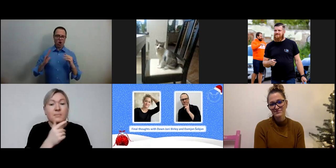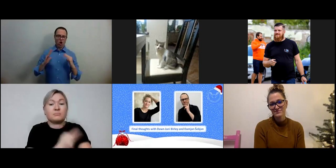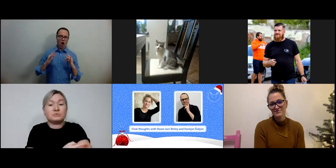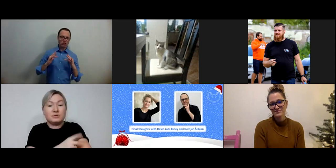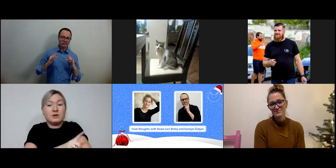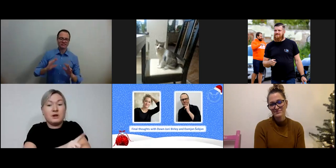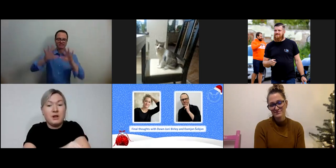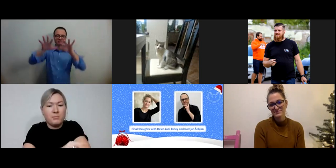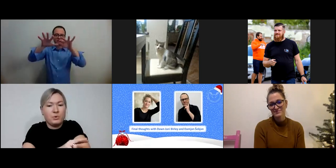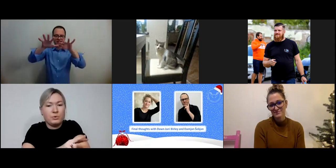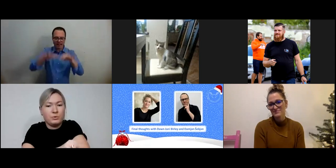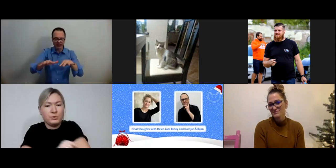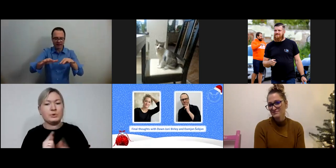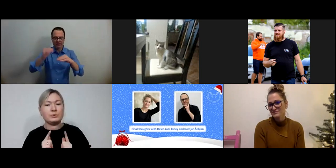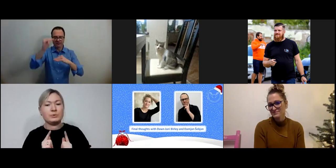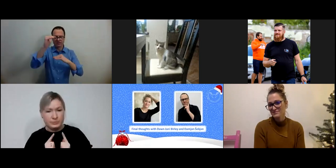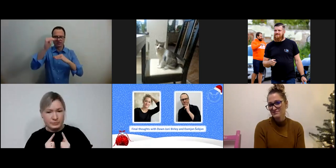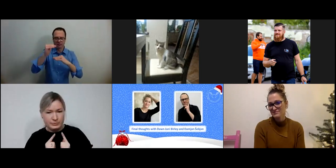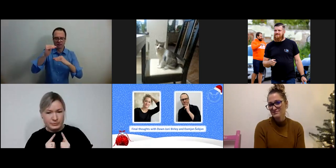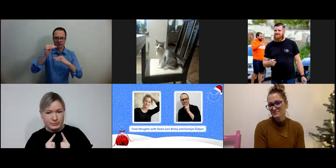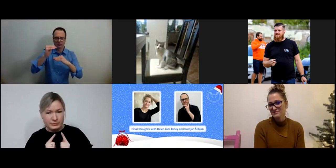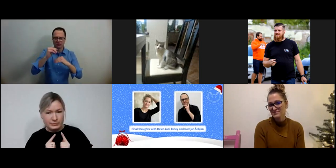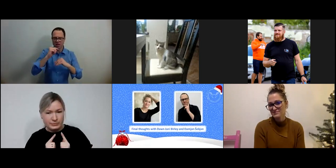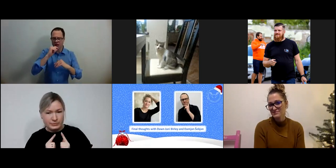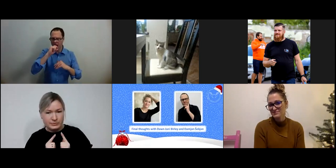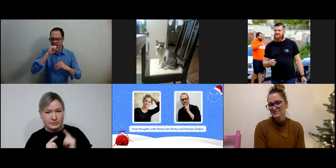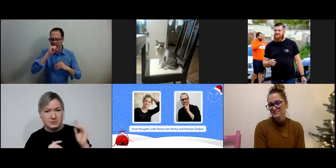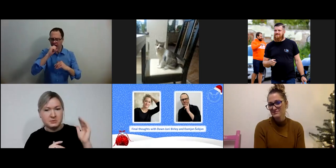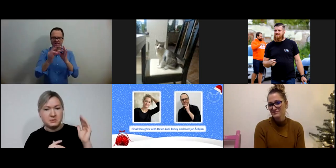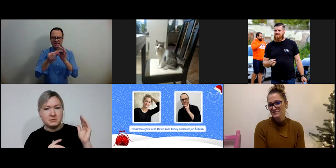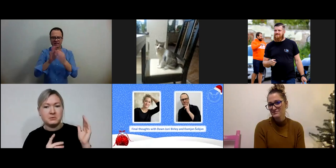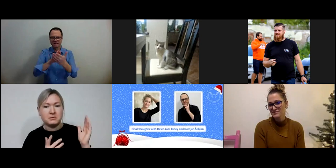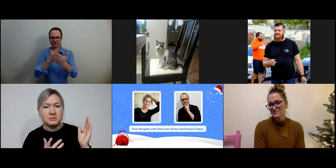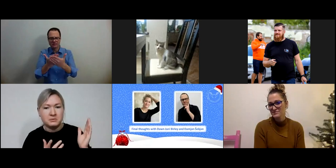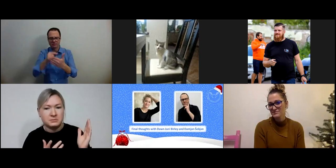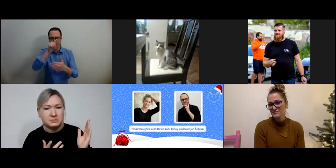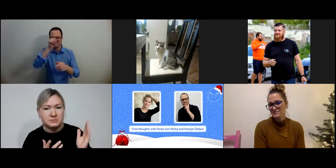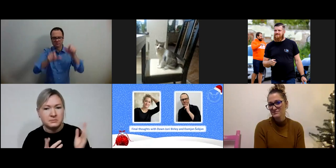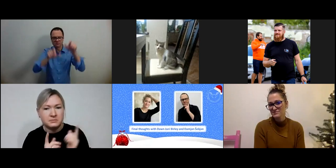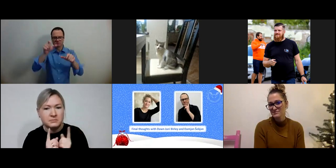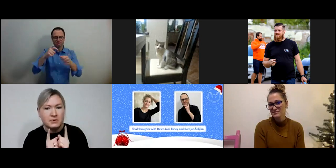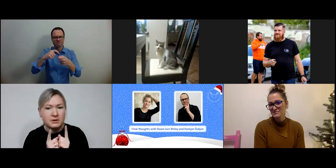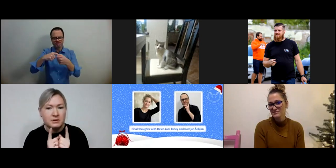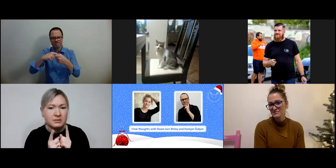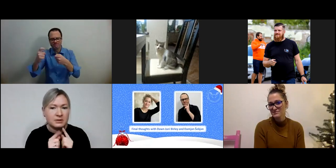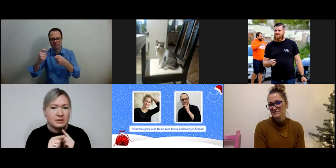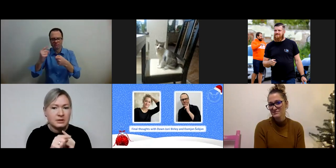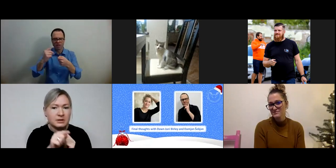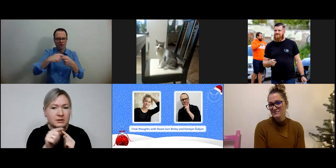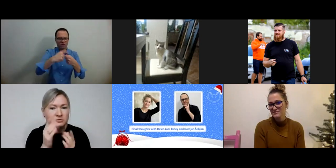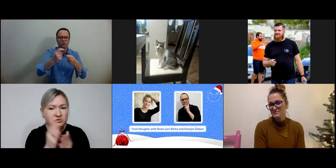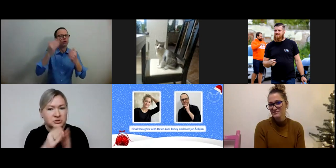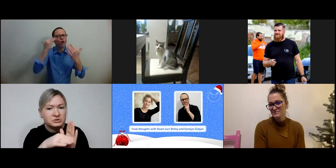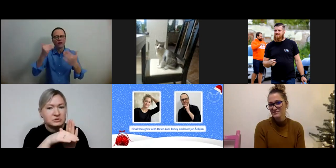May, June, we had it together. And we had an increasing number